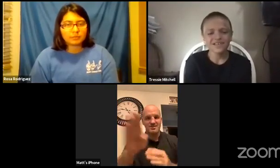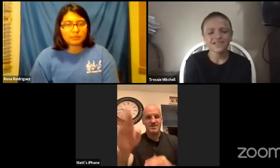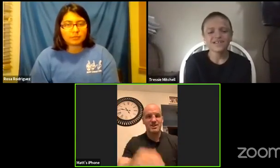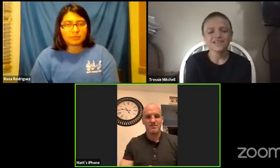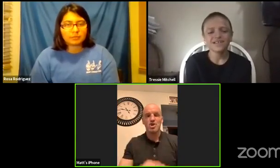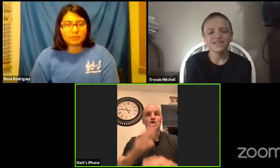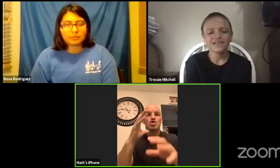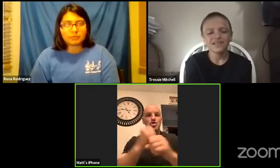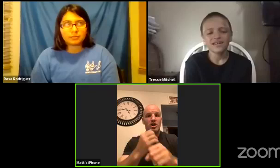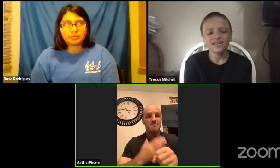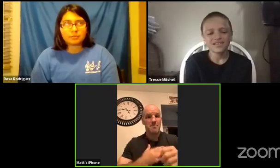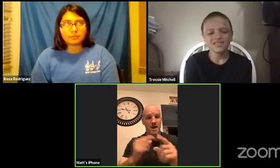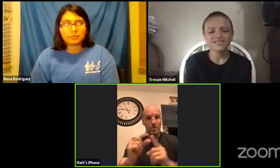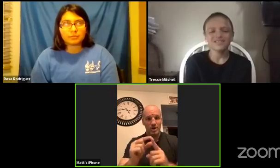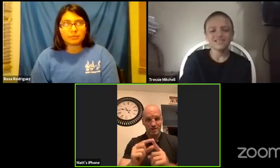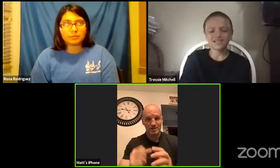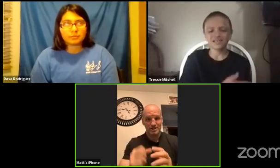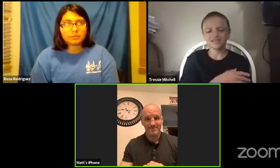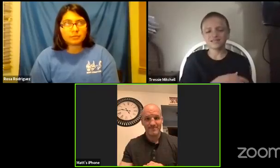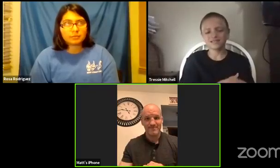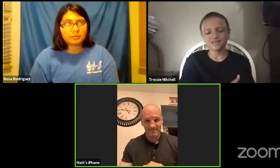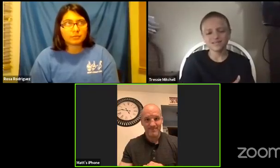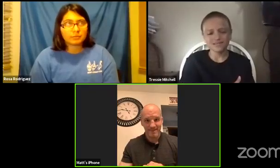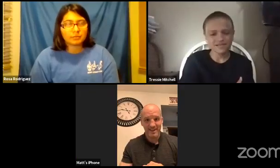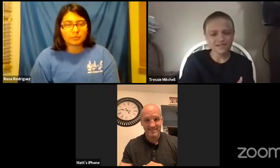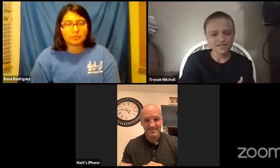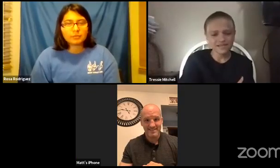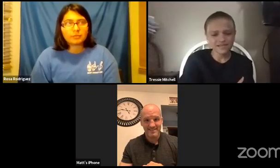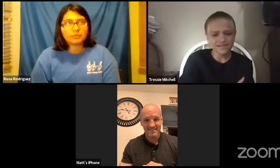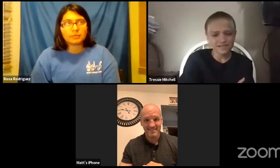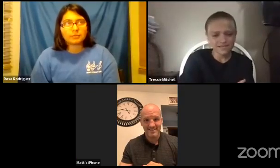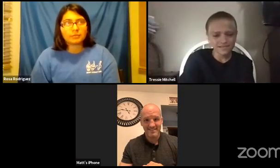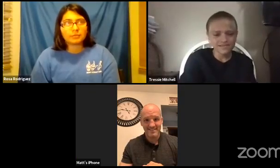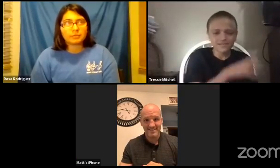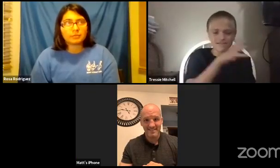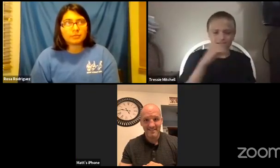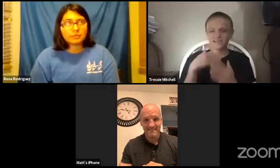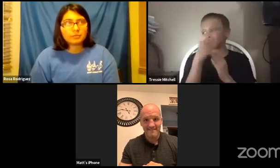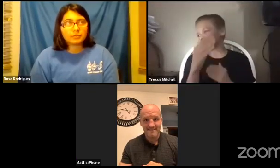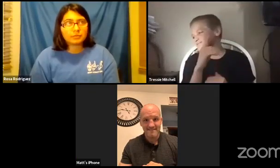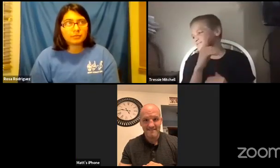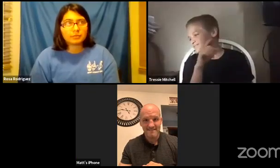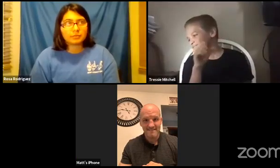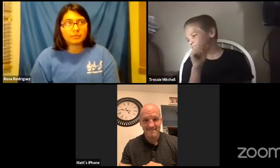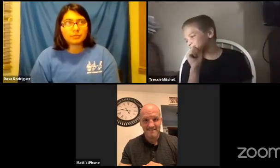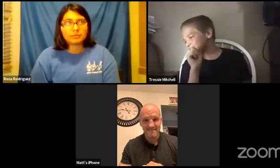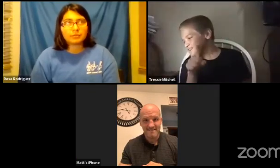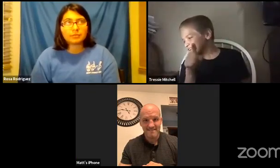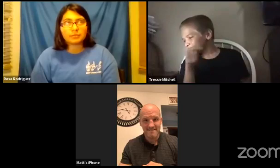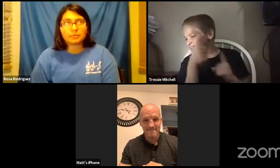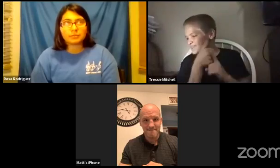is a journey. Yes, there will be some hard phases of that journey, but trust my words.